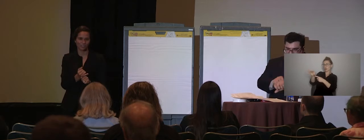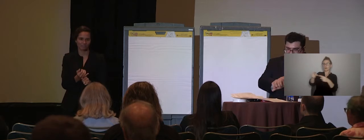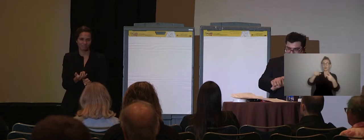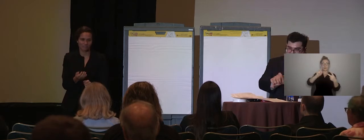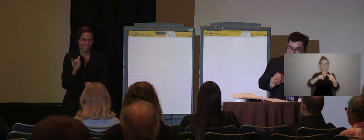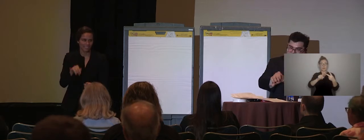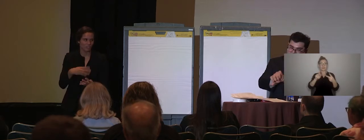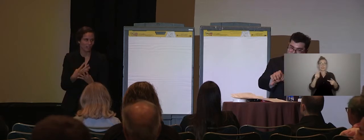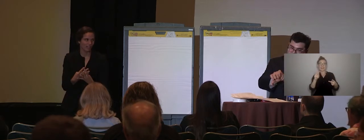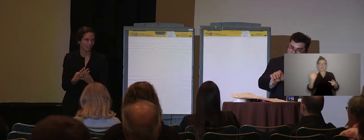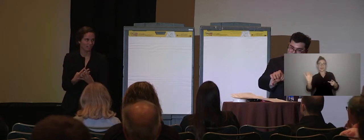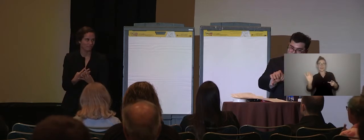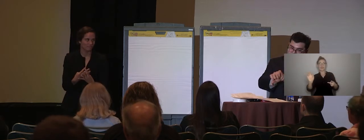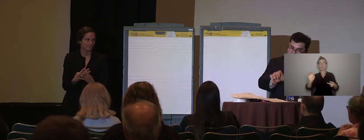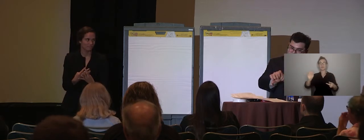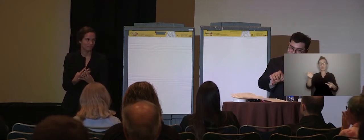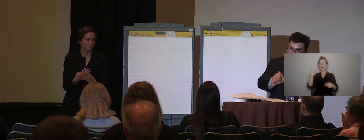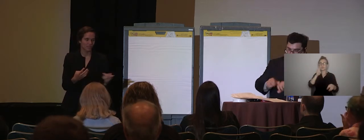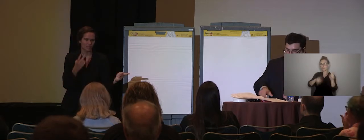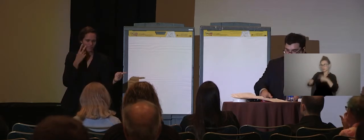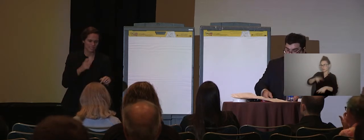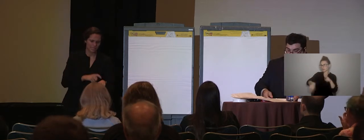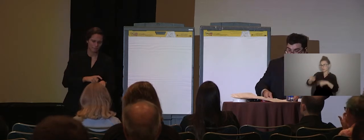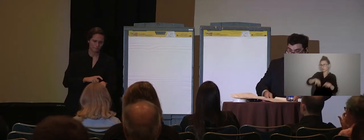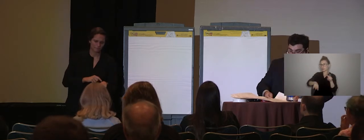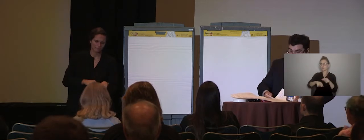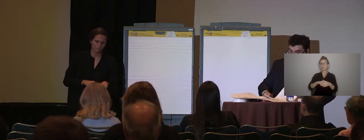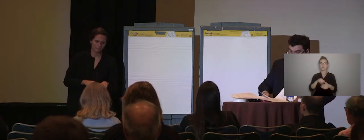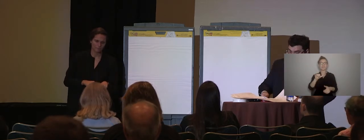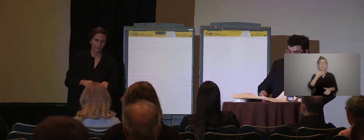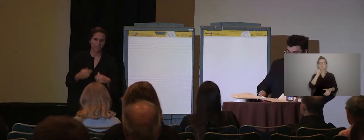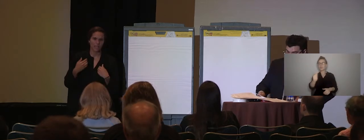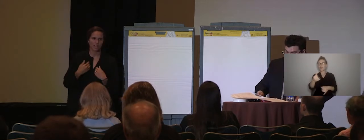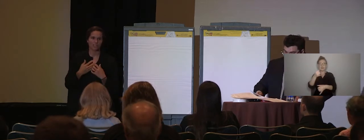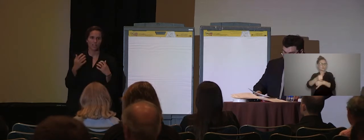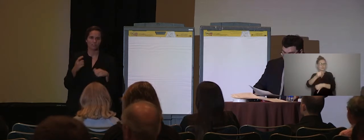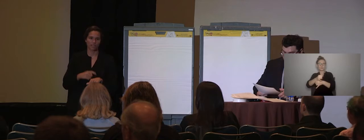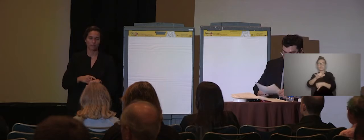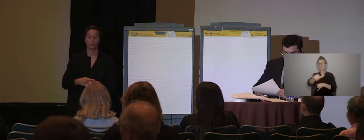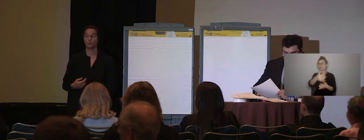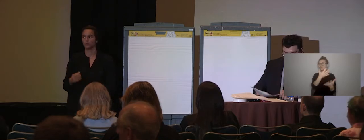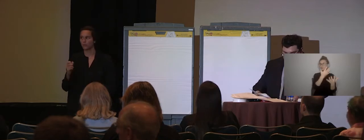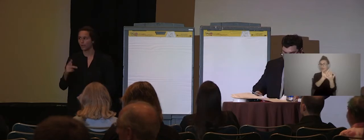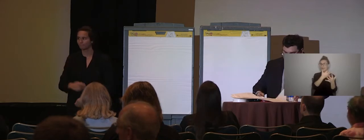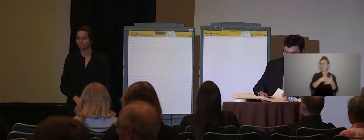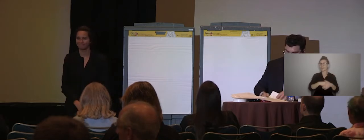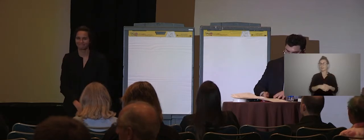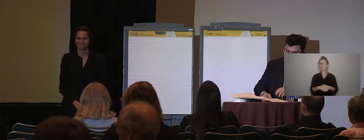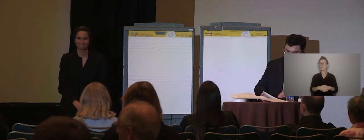Let me see what time I'm at. I have a lot of time, okay.